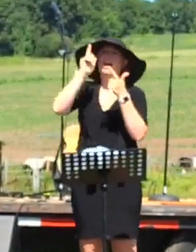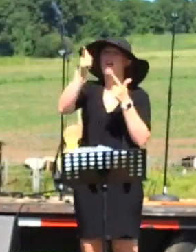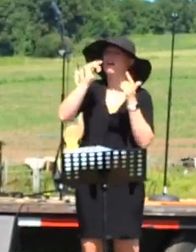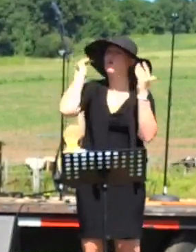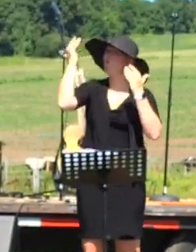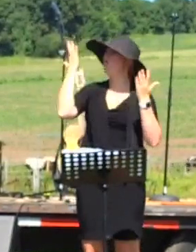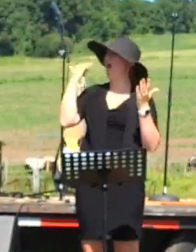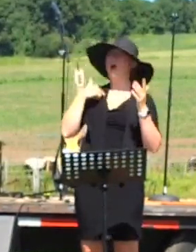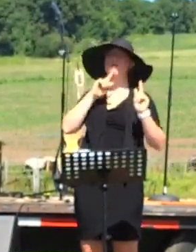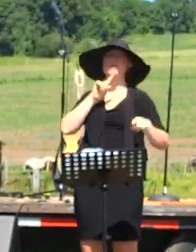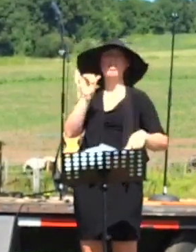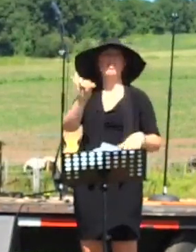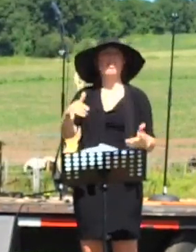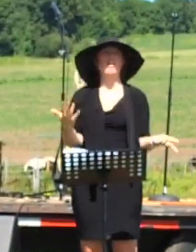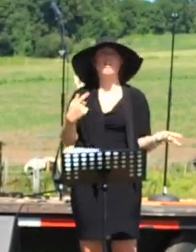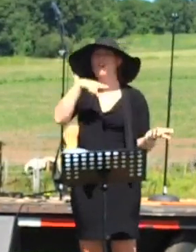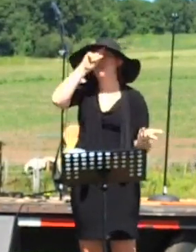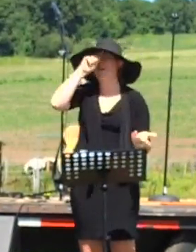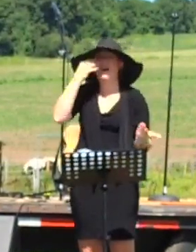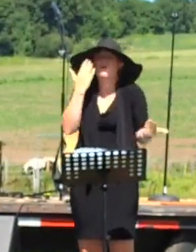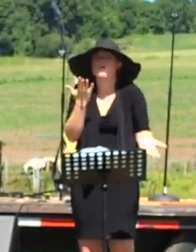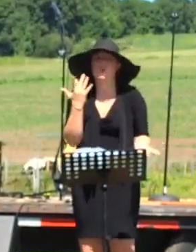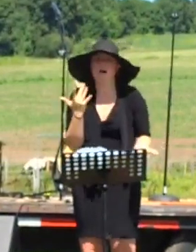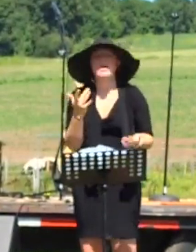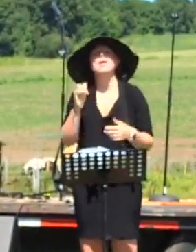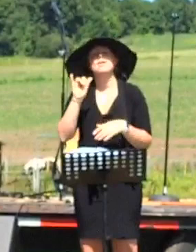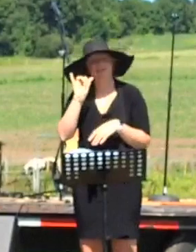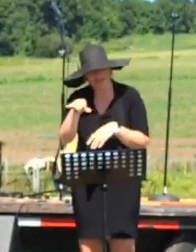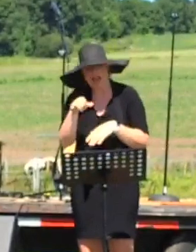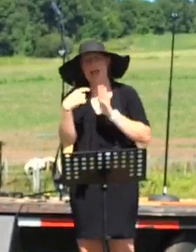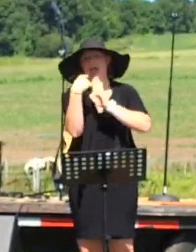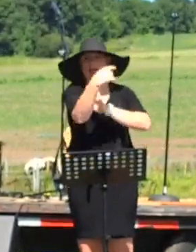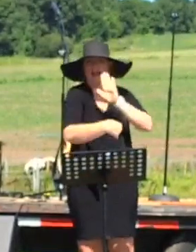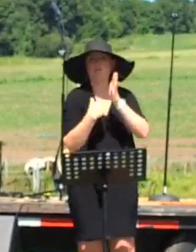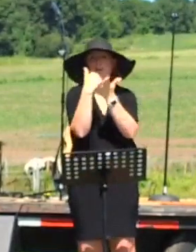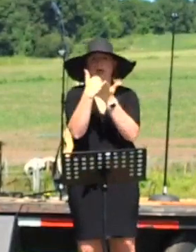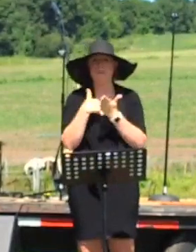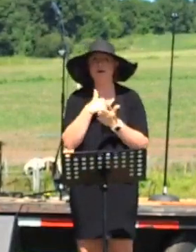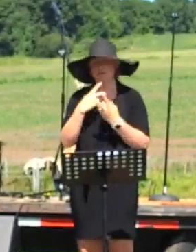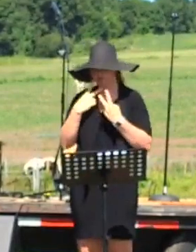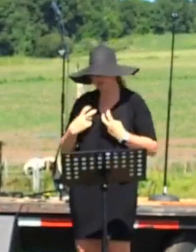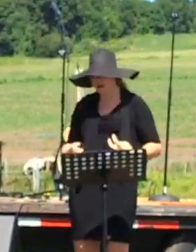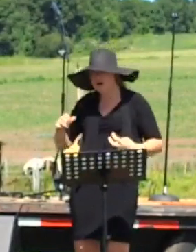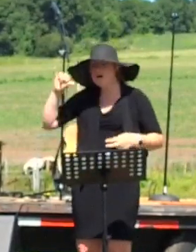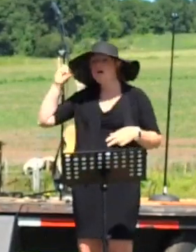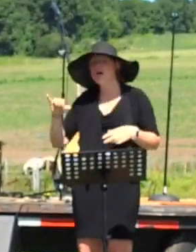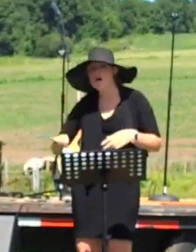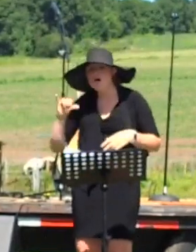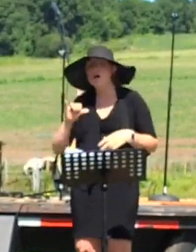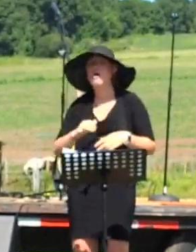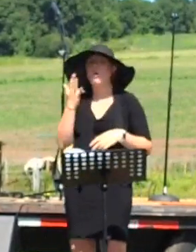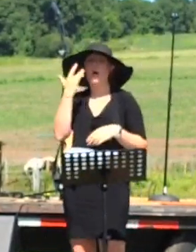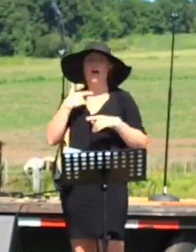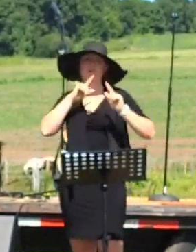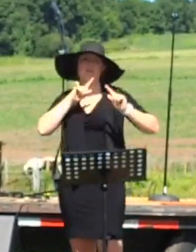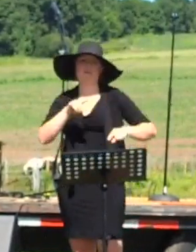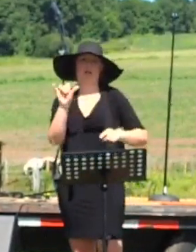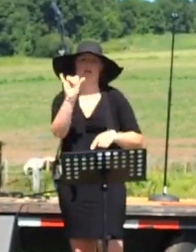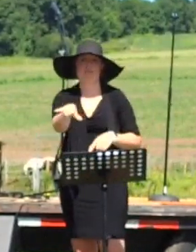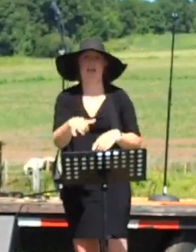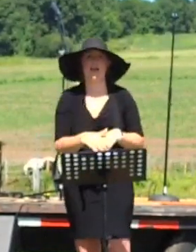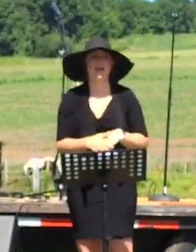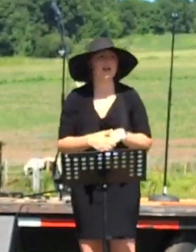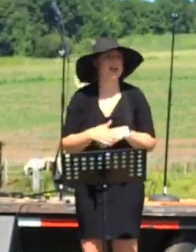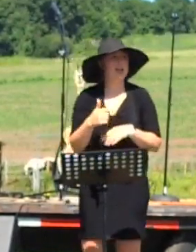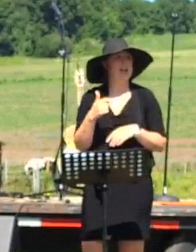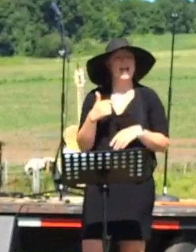the Enneagram can help us make sense of that. The Enneagram helps us understand why we react certain ways so that we